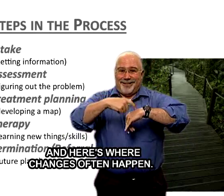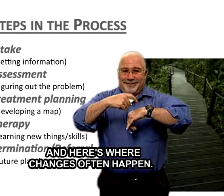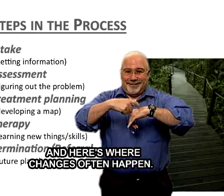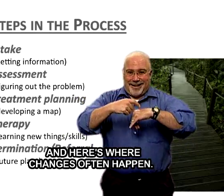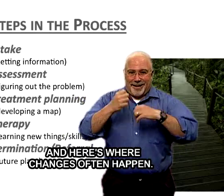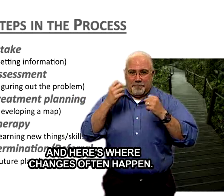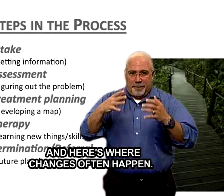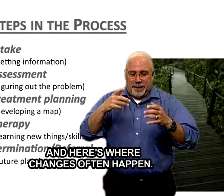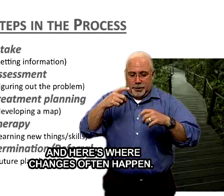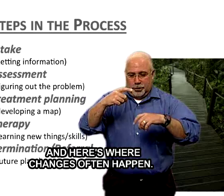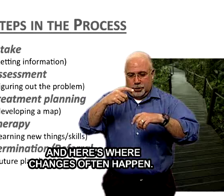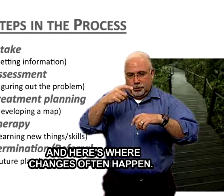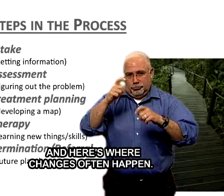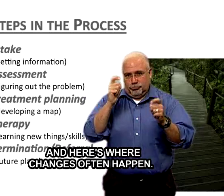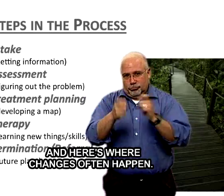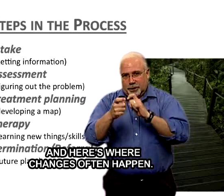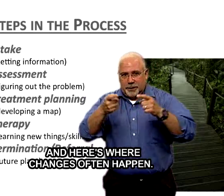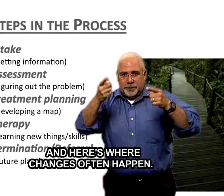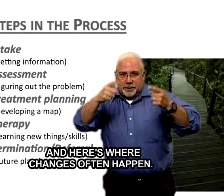And here's where changes often happen.